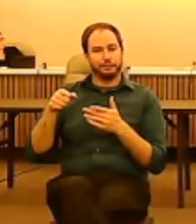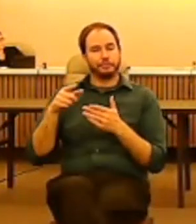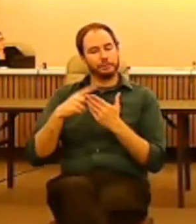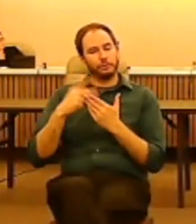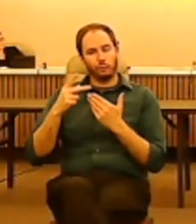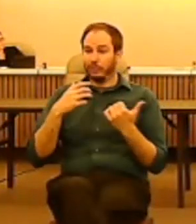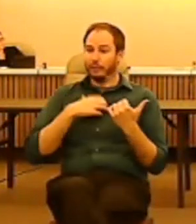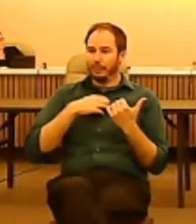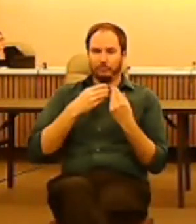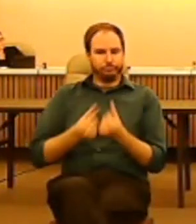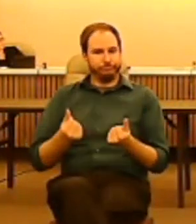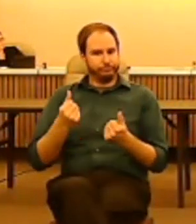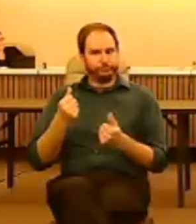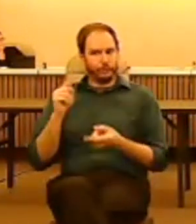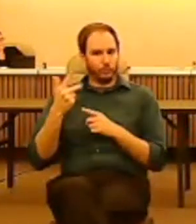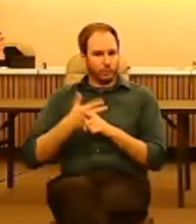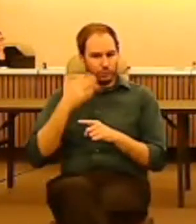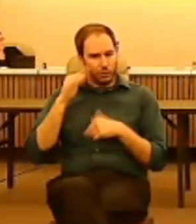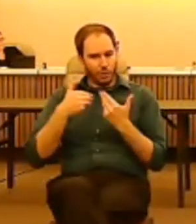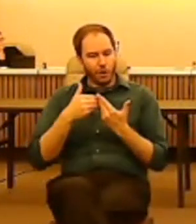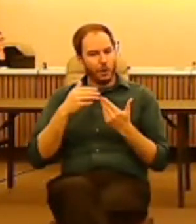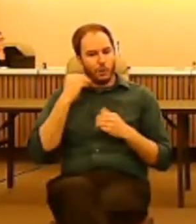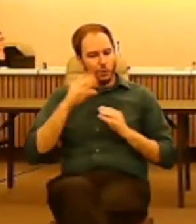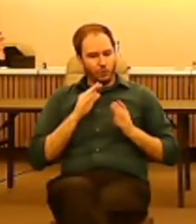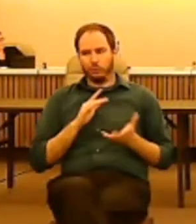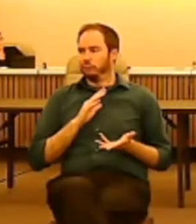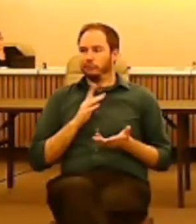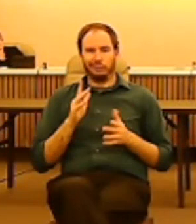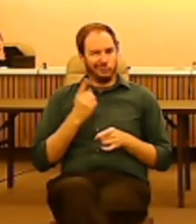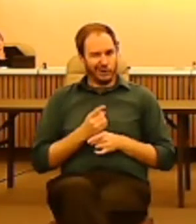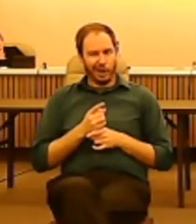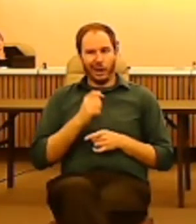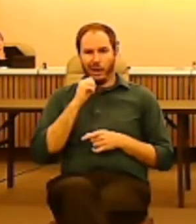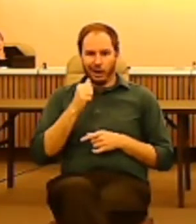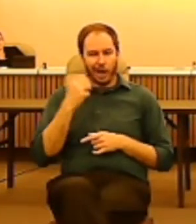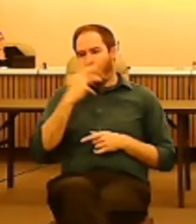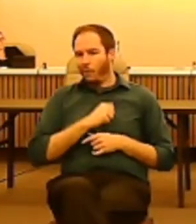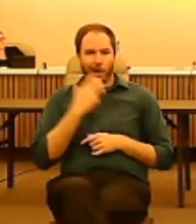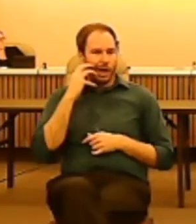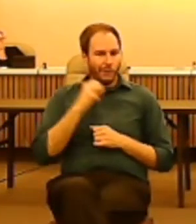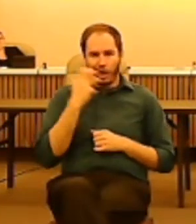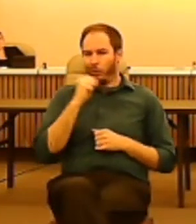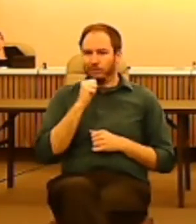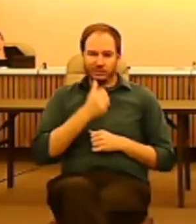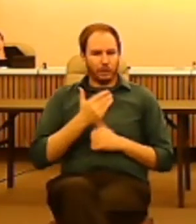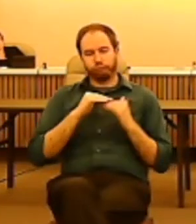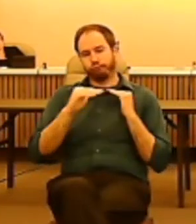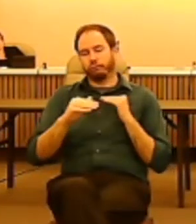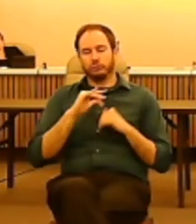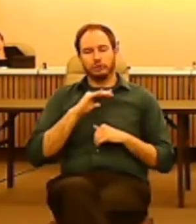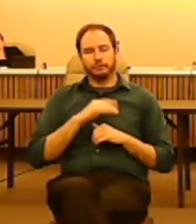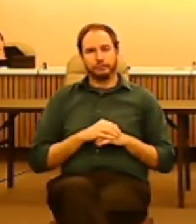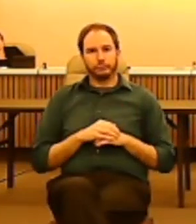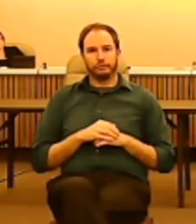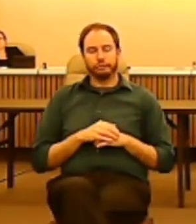the complaints went away because all the homeowners were like, wow, these are great houses. So Yep. it does make a difference.